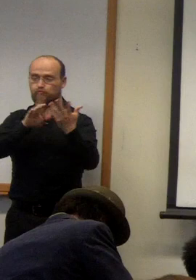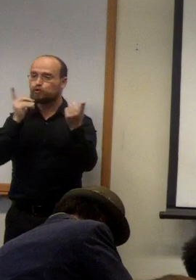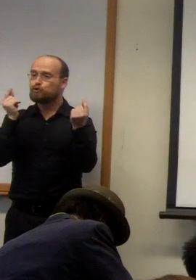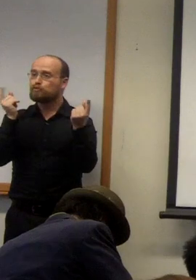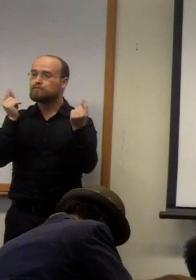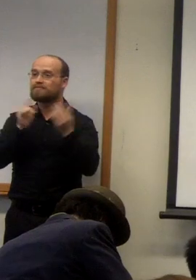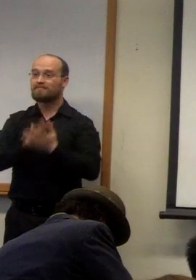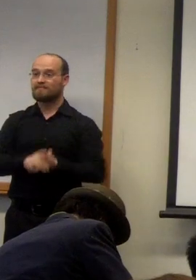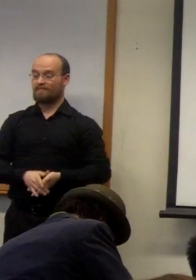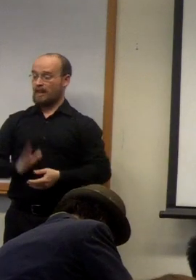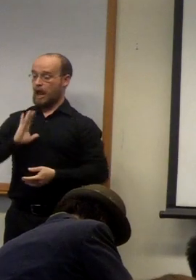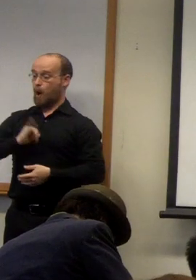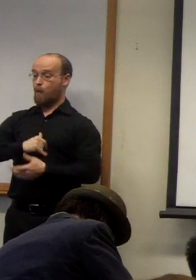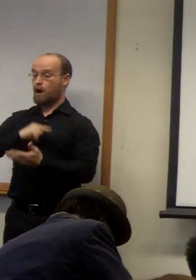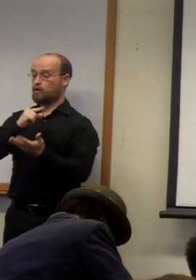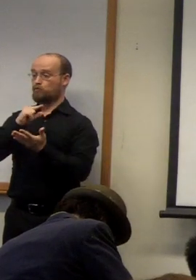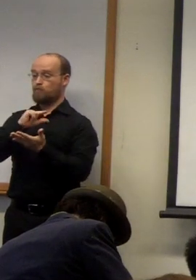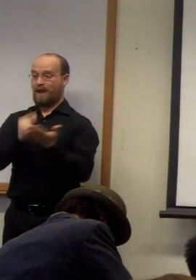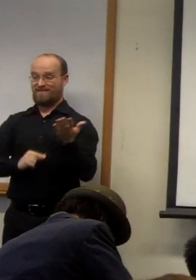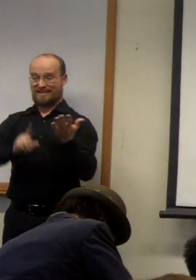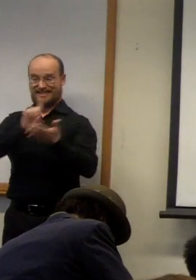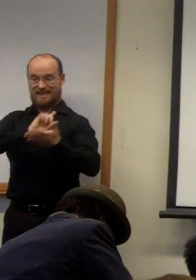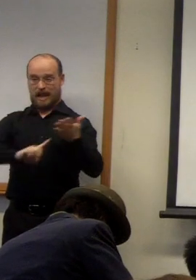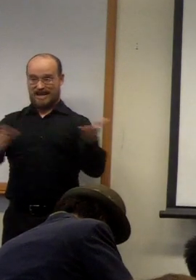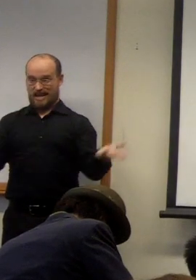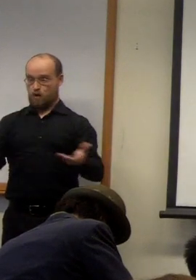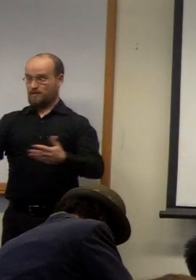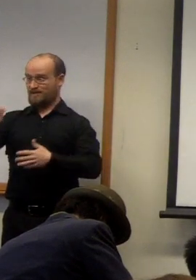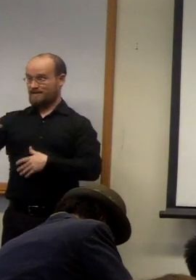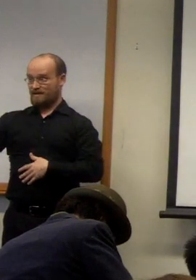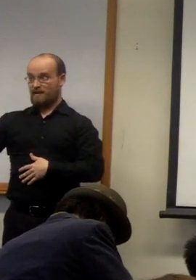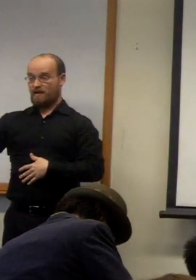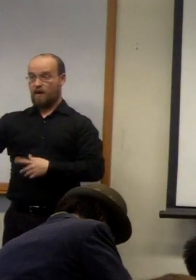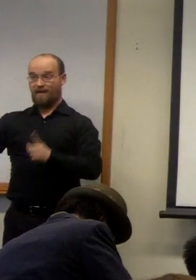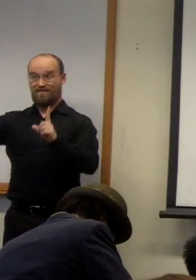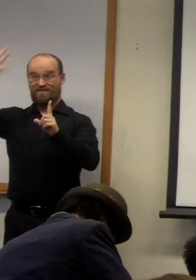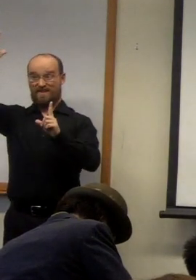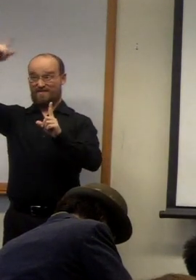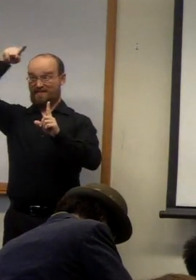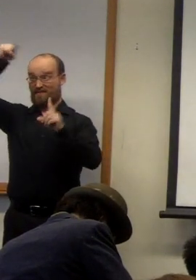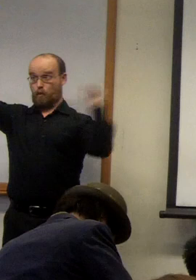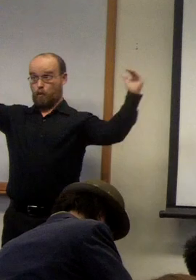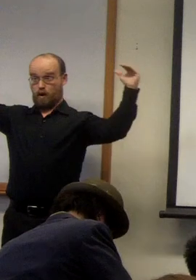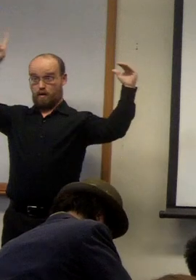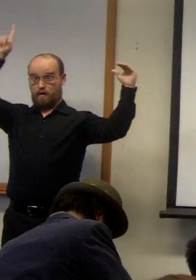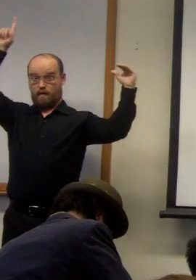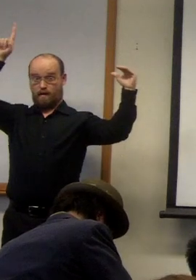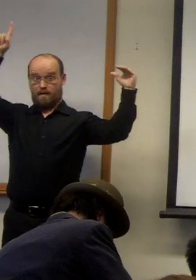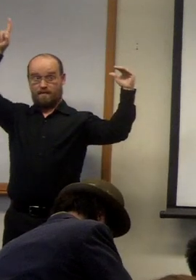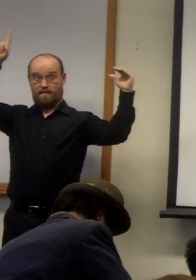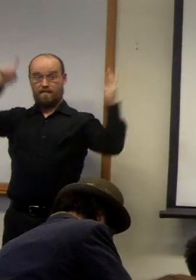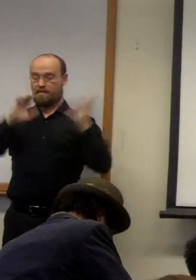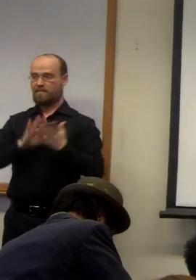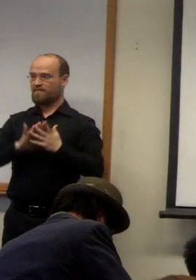graphic design department here at Seattle Central on the fifth floor is not required, you know, graphics